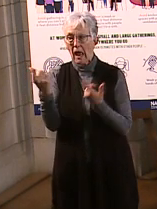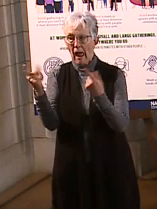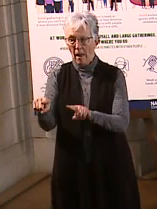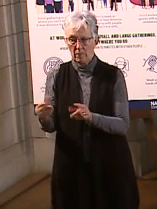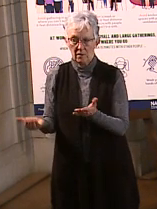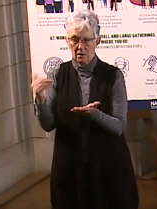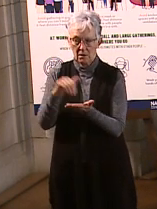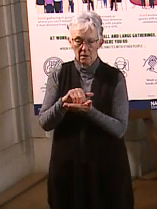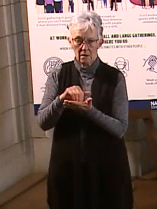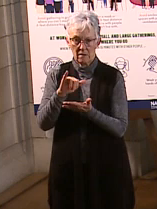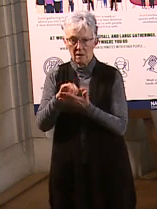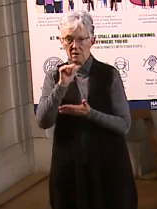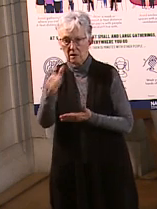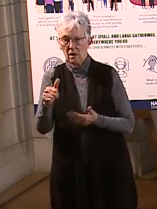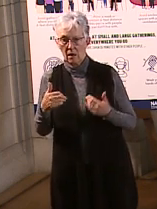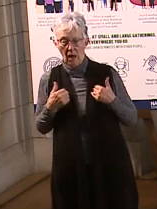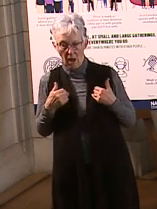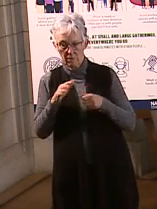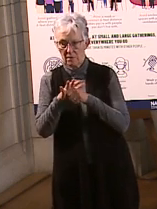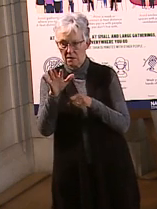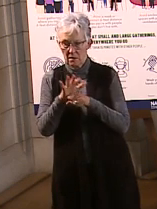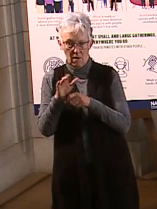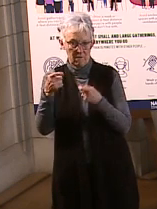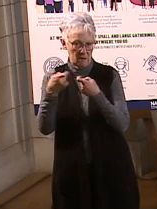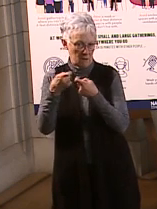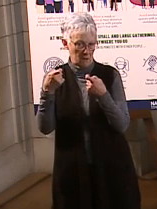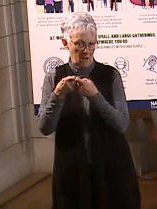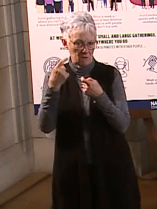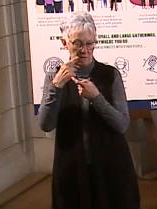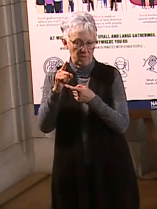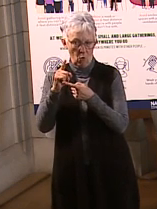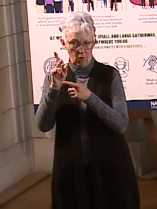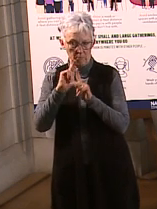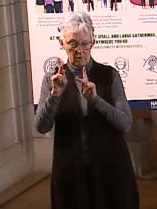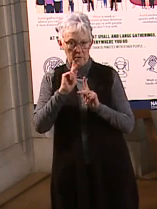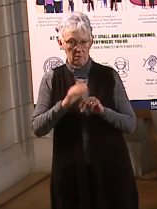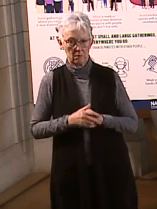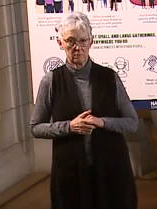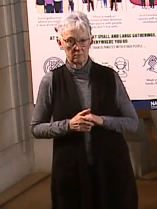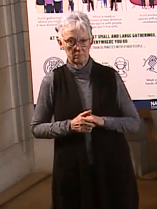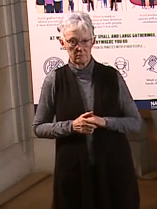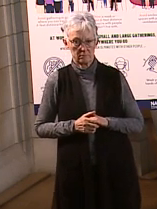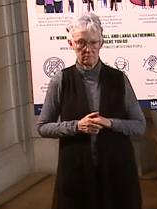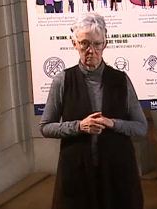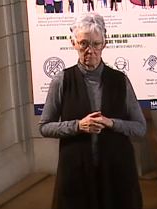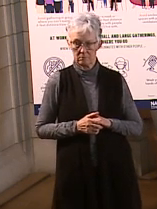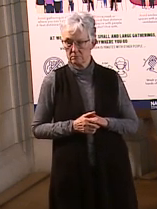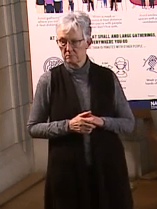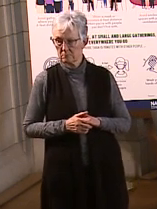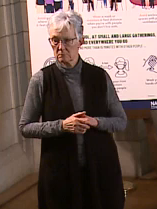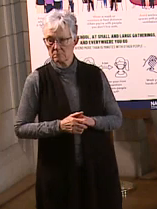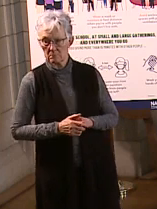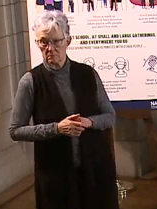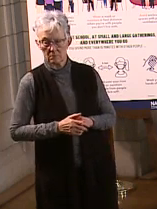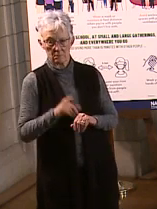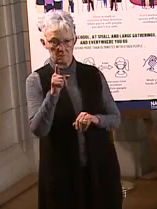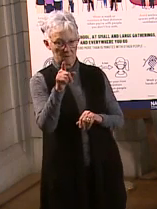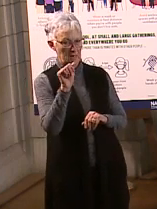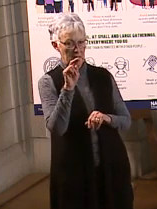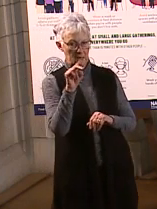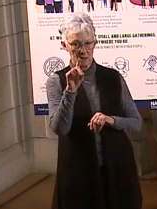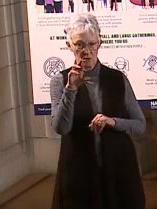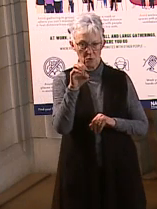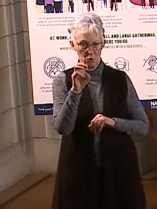Yeah, Andrew. Going back to the property tax credit that you have, I mean, why is it so complicated? Why can't this be automatic? So Andrew's